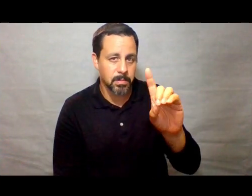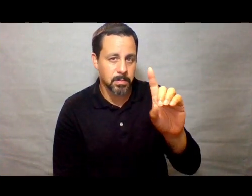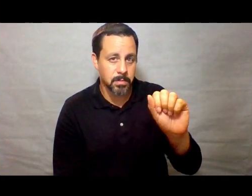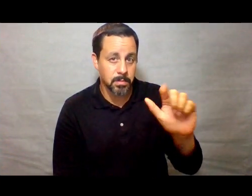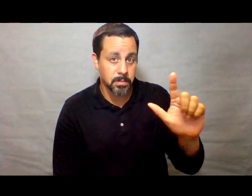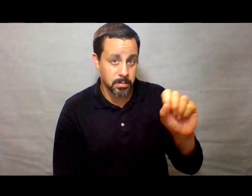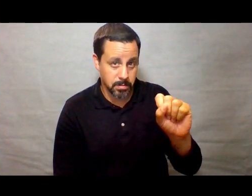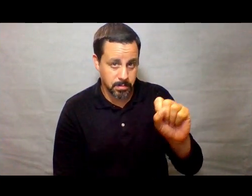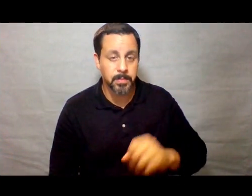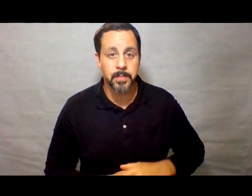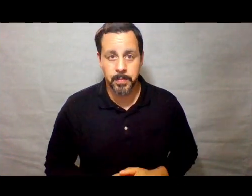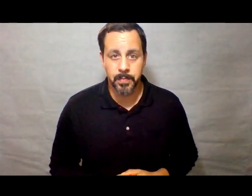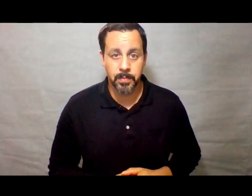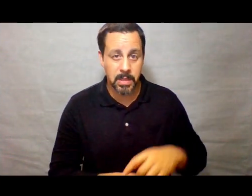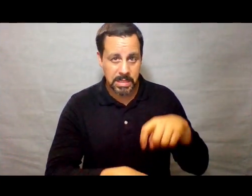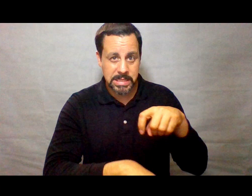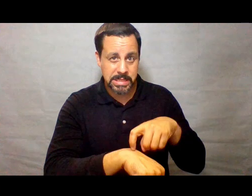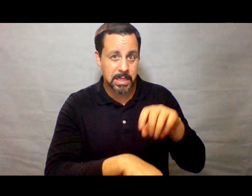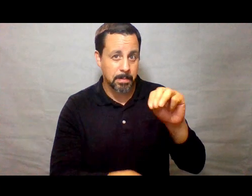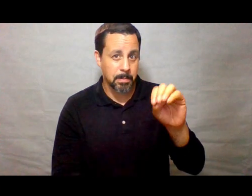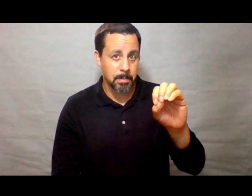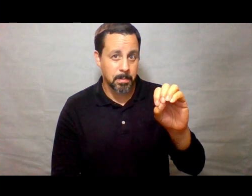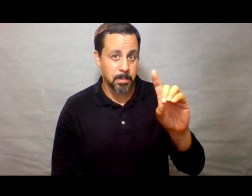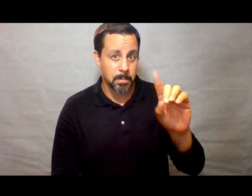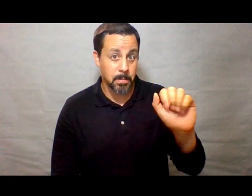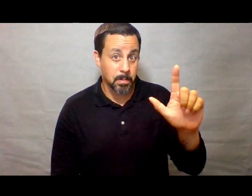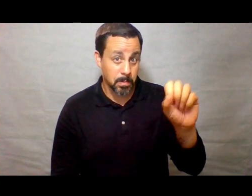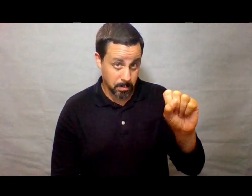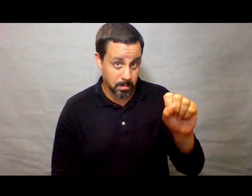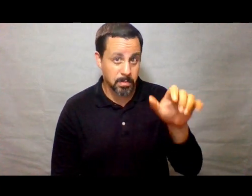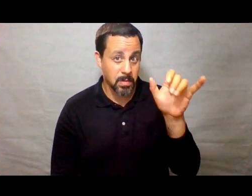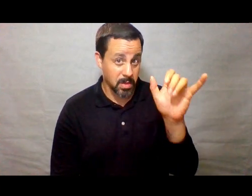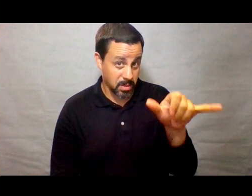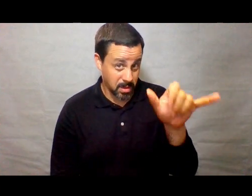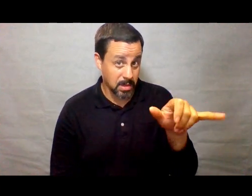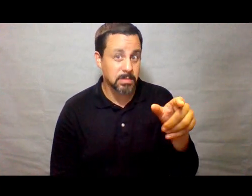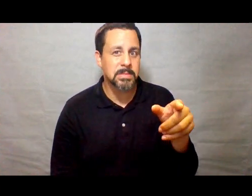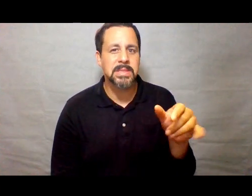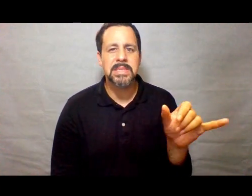Now, we're going to talk about the new topic of time modals.